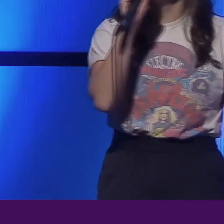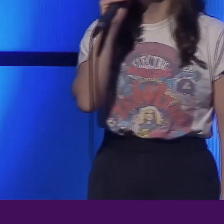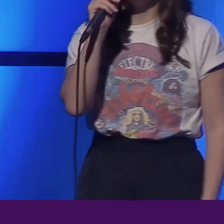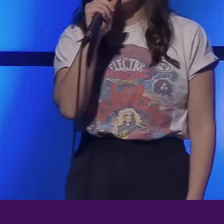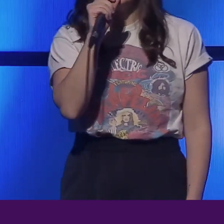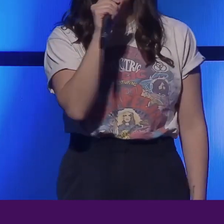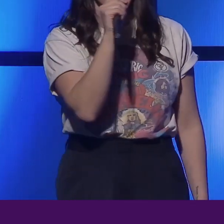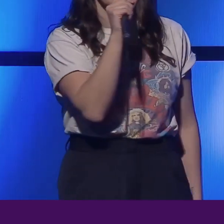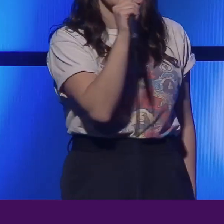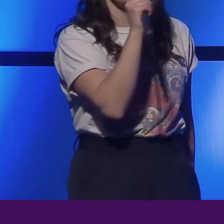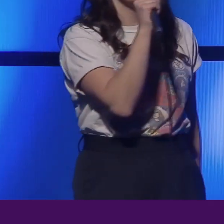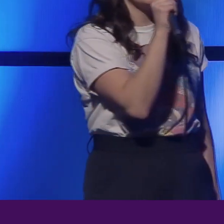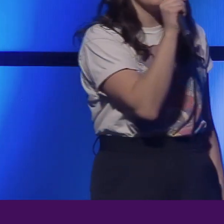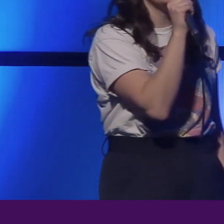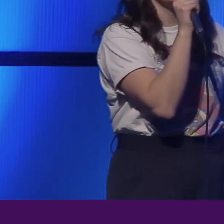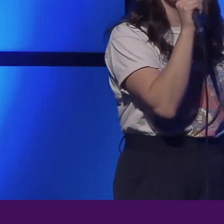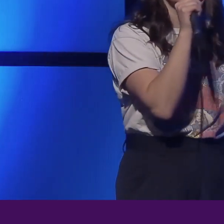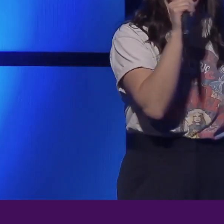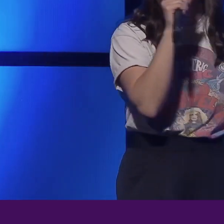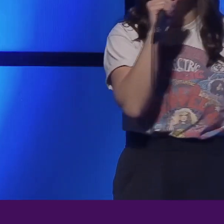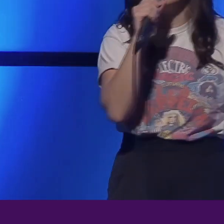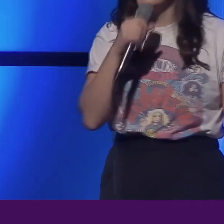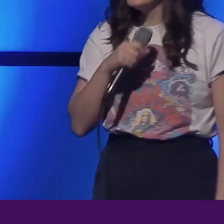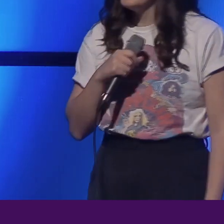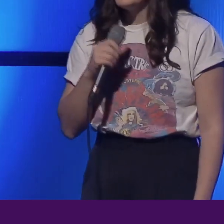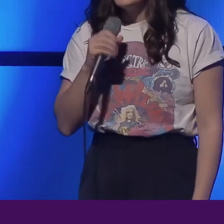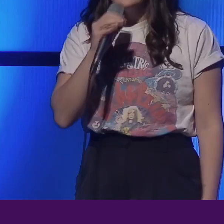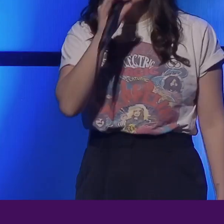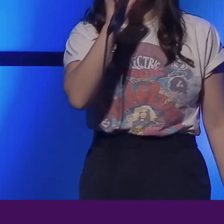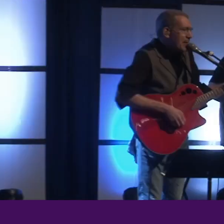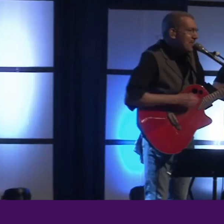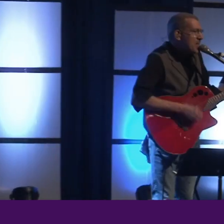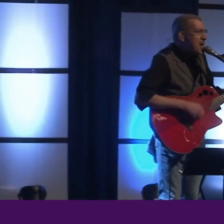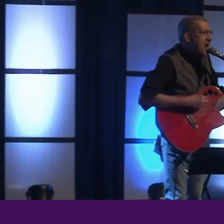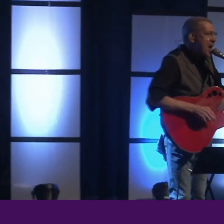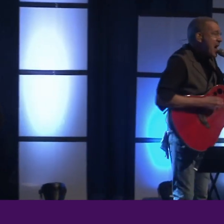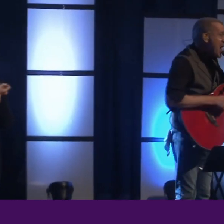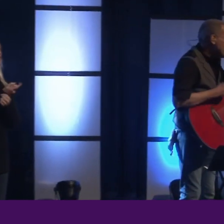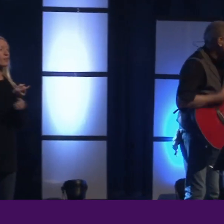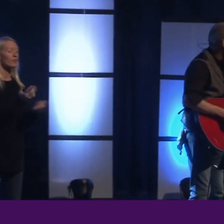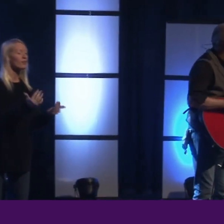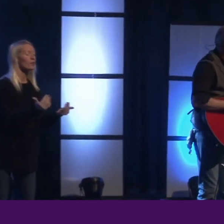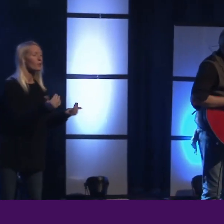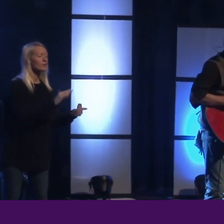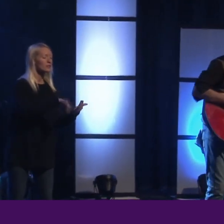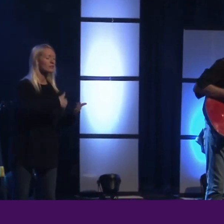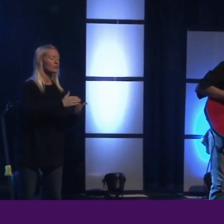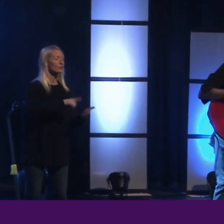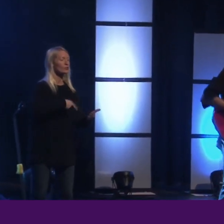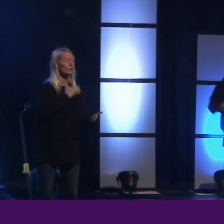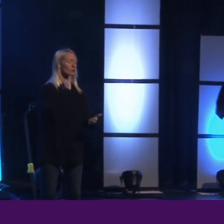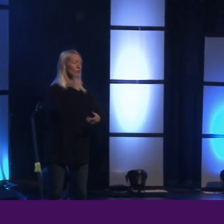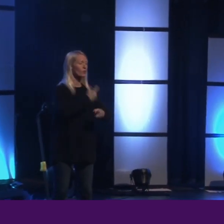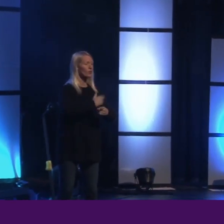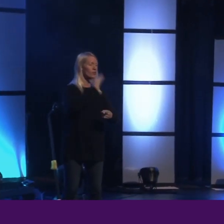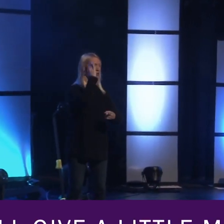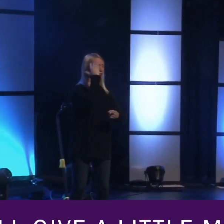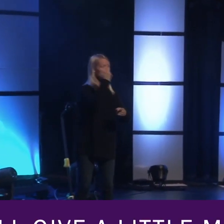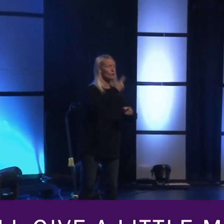Oh, never make it without love. So come on, all my sisters